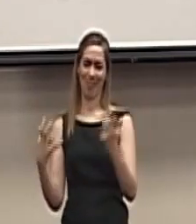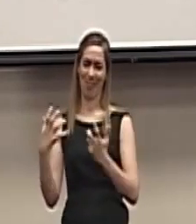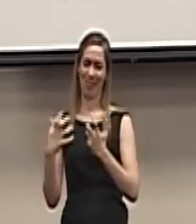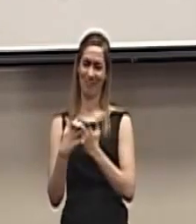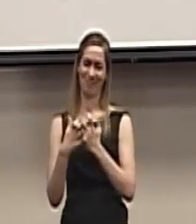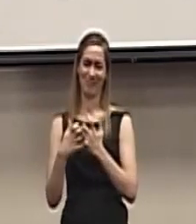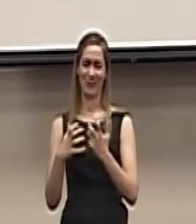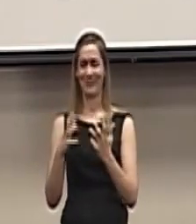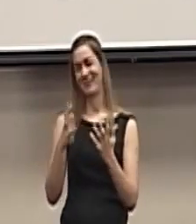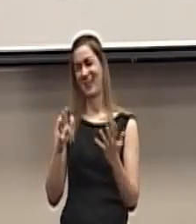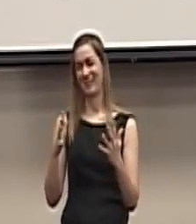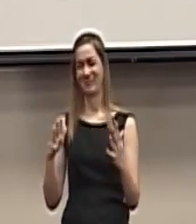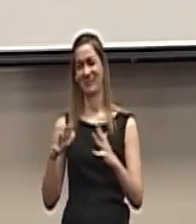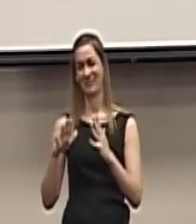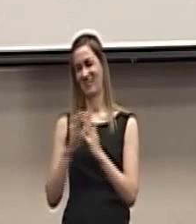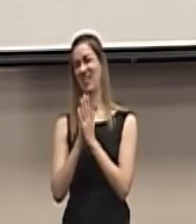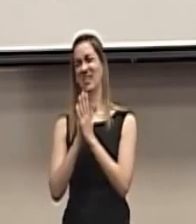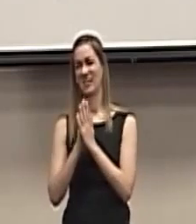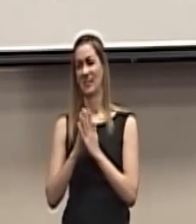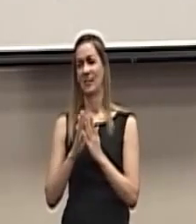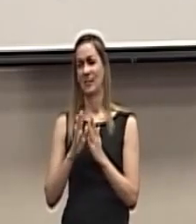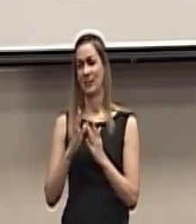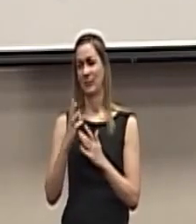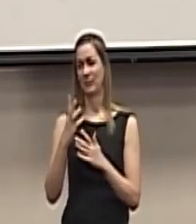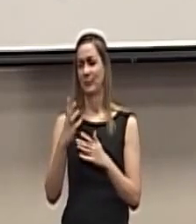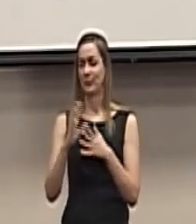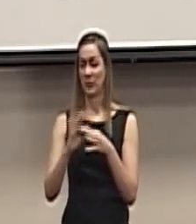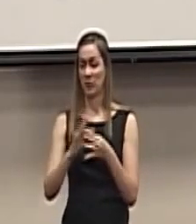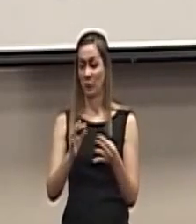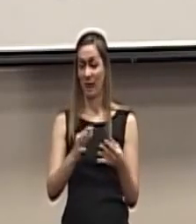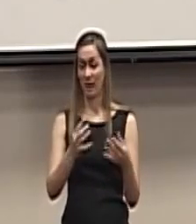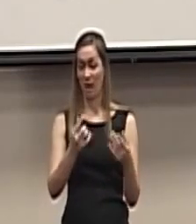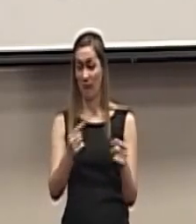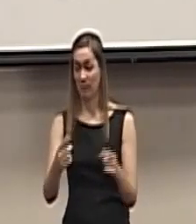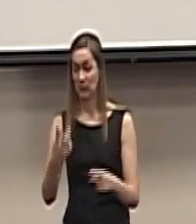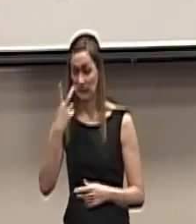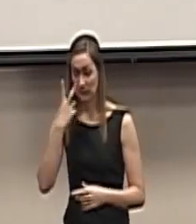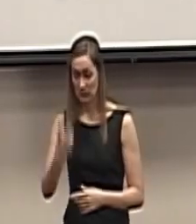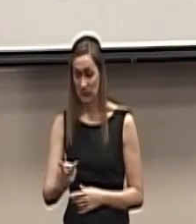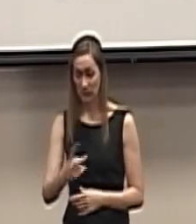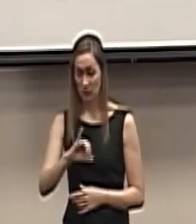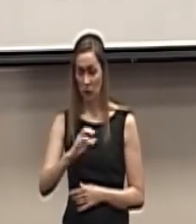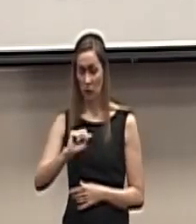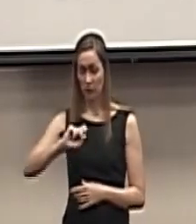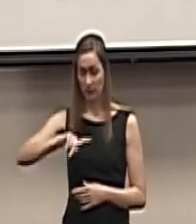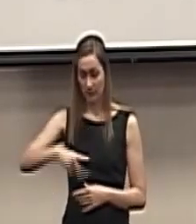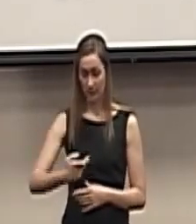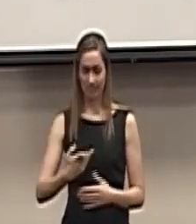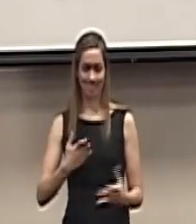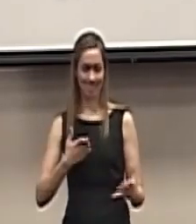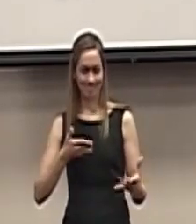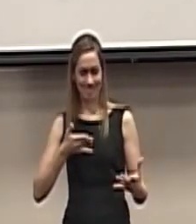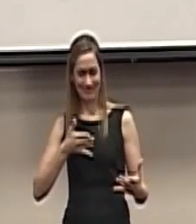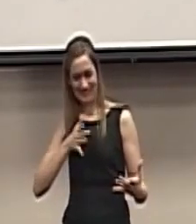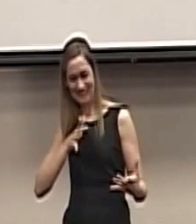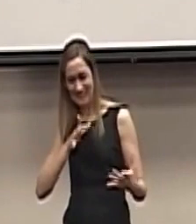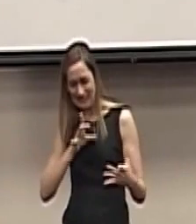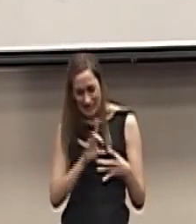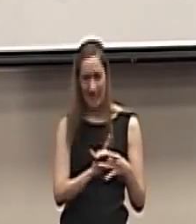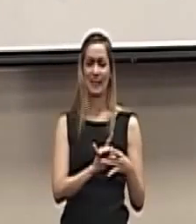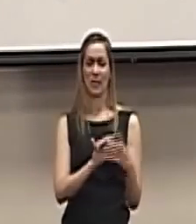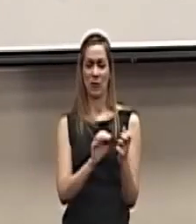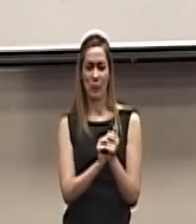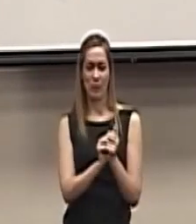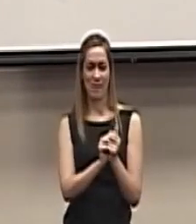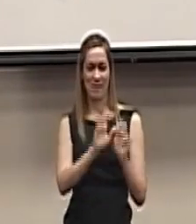But as the story unfolds, we see Joseph here, and Joseph is connecting with his family. And they have that